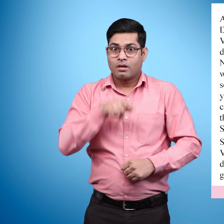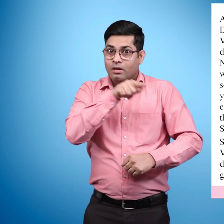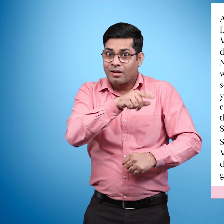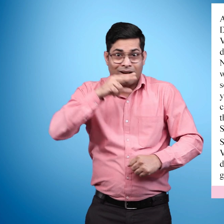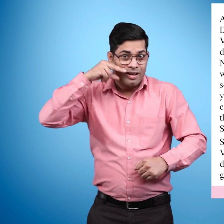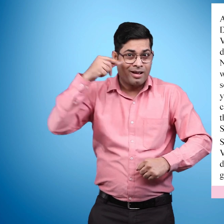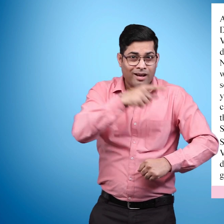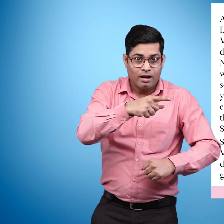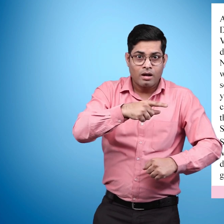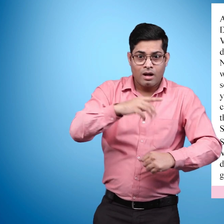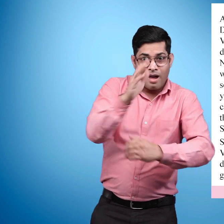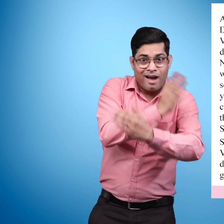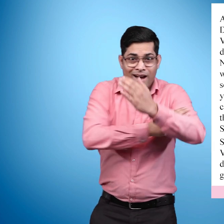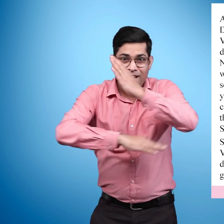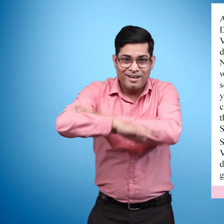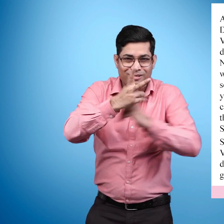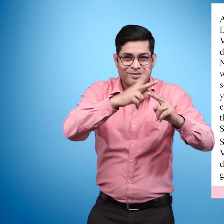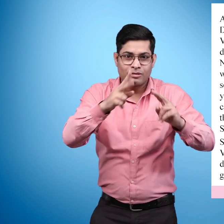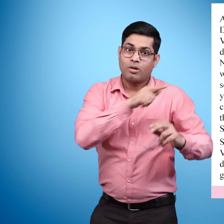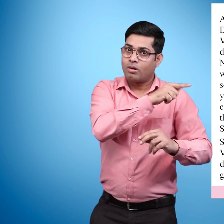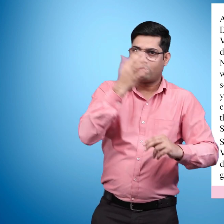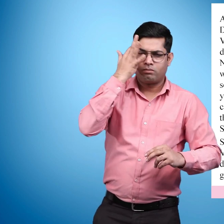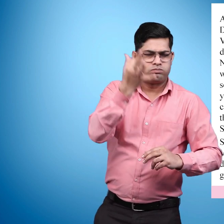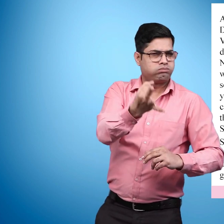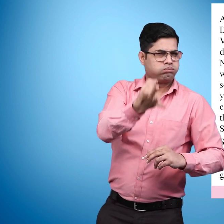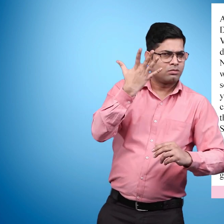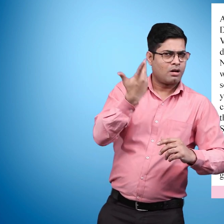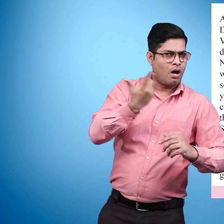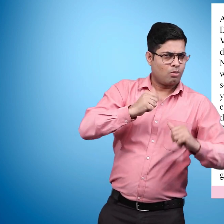Like all good wrestlers, Vijay Singh wanted to size up his enemy.